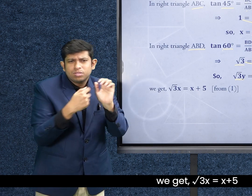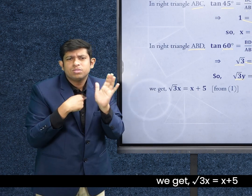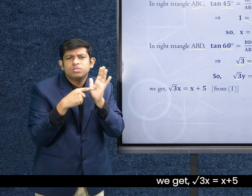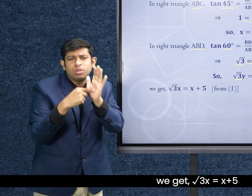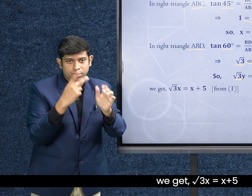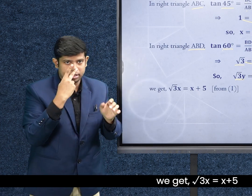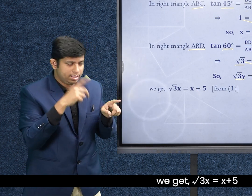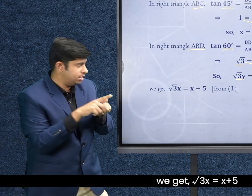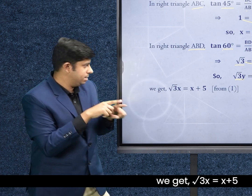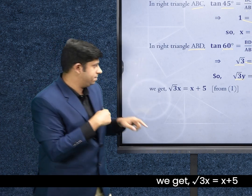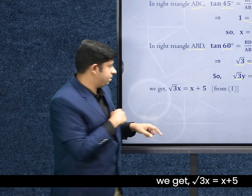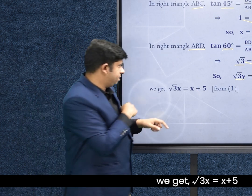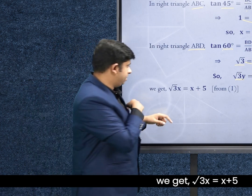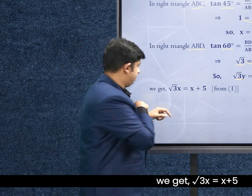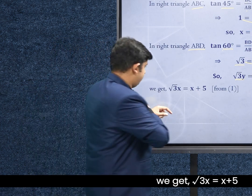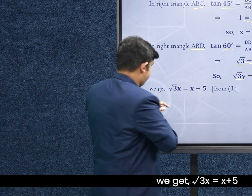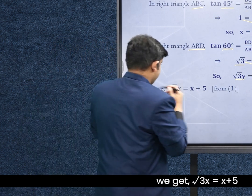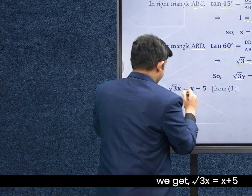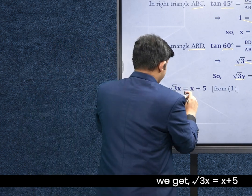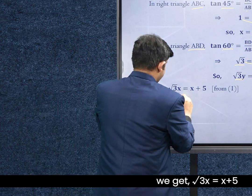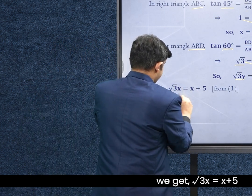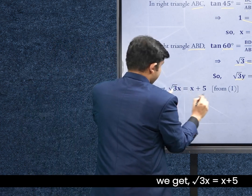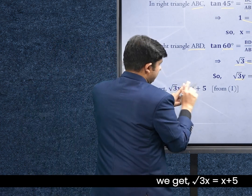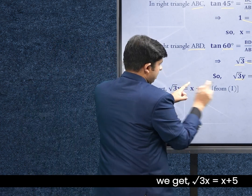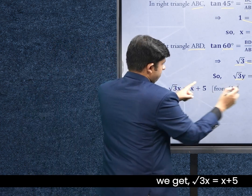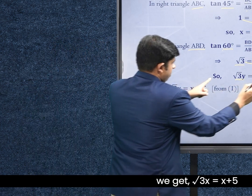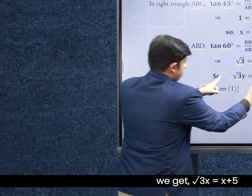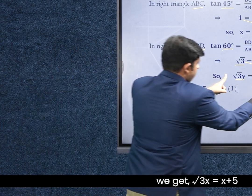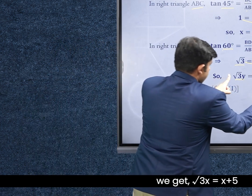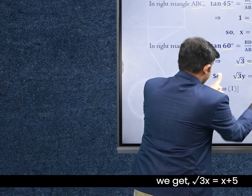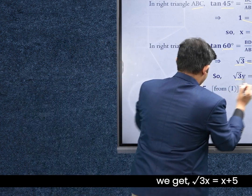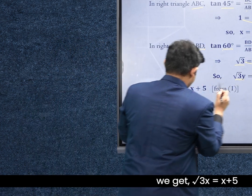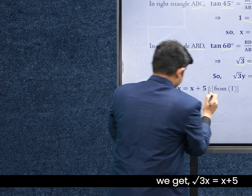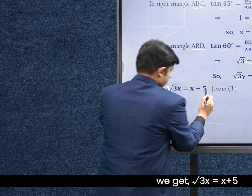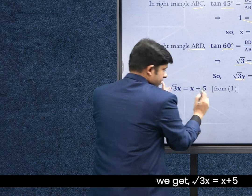root 3x is equal to x plus 5 from 1.